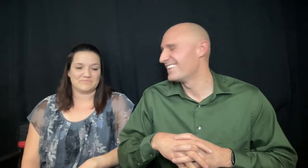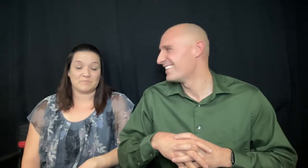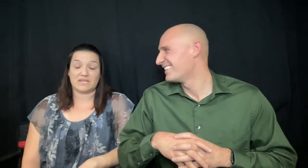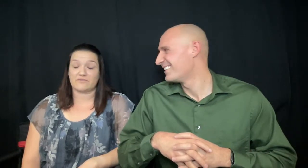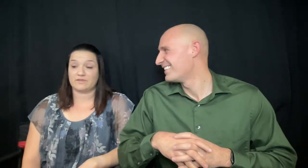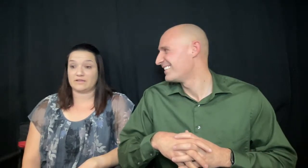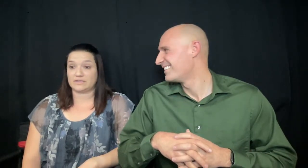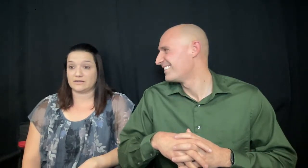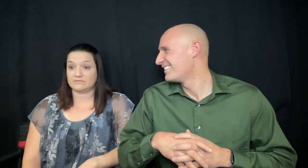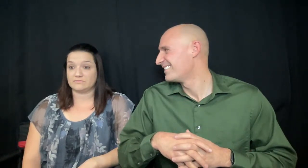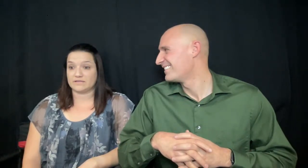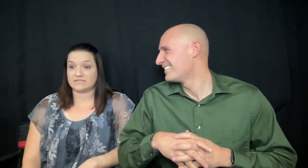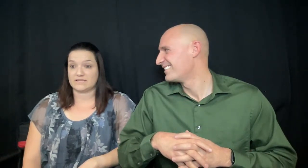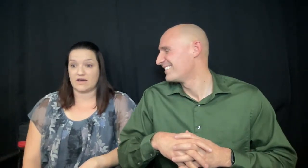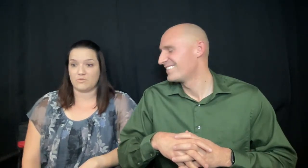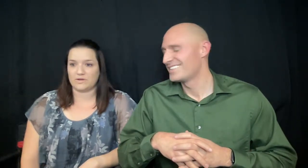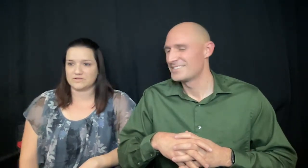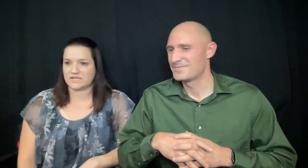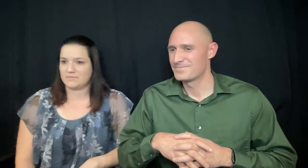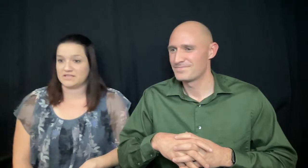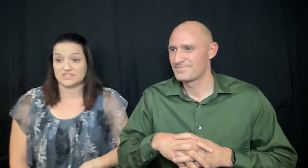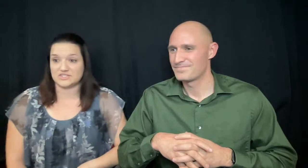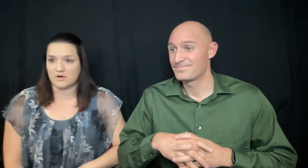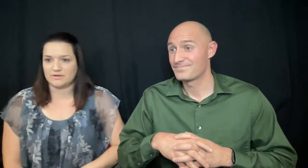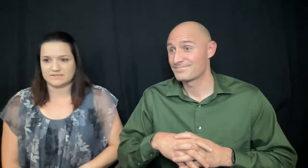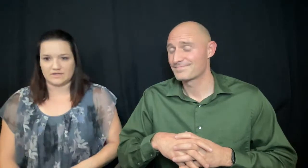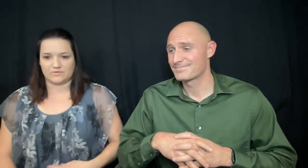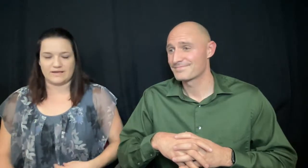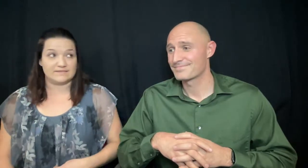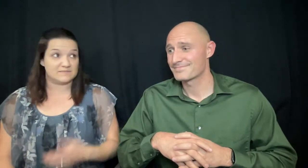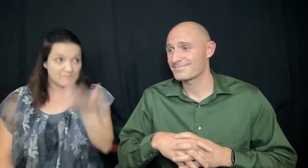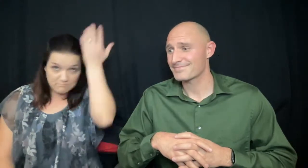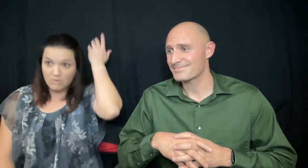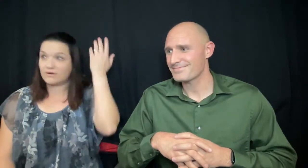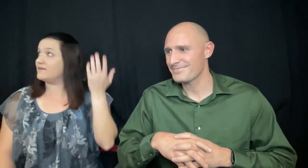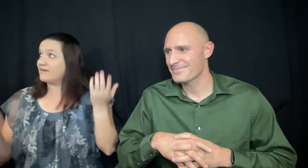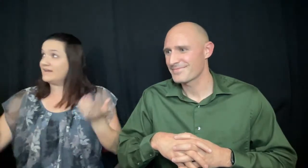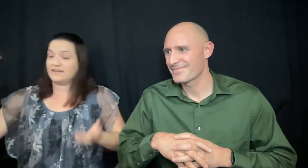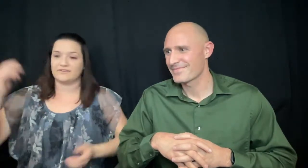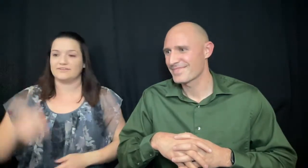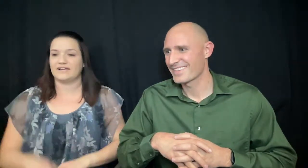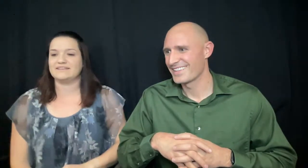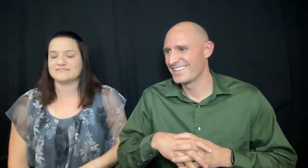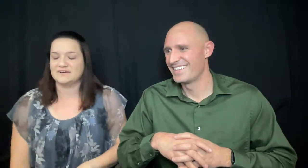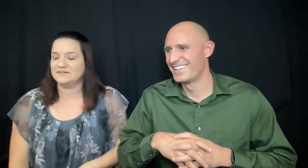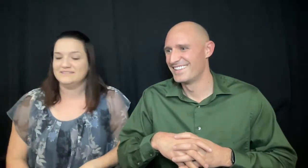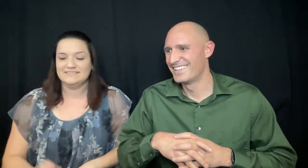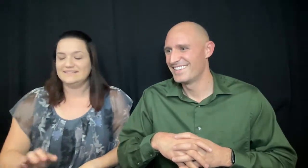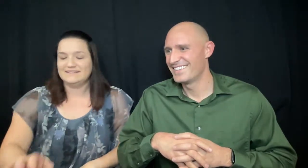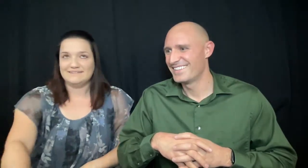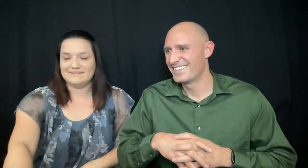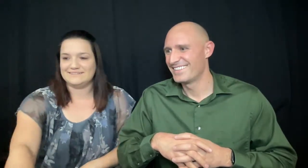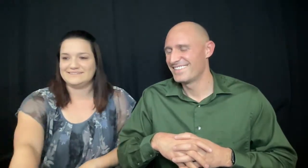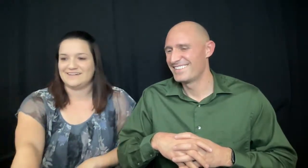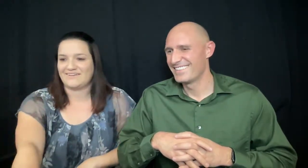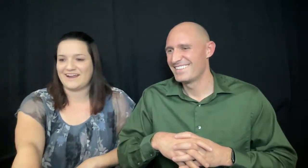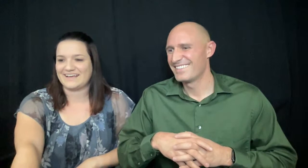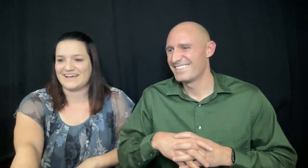be careful out there because now winter's coming. It's snowing. It's getting crazy. It's been pouring rain here all night. So, all right,